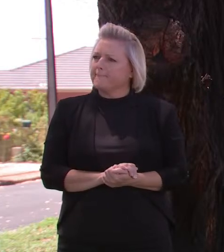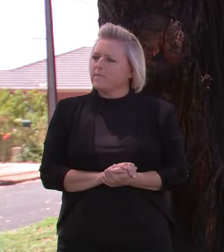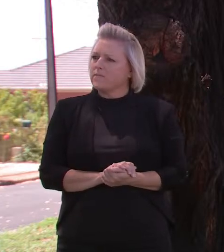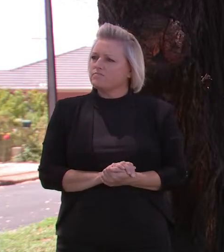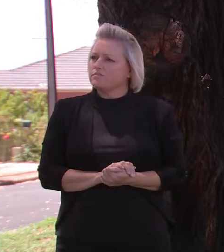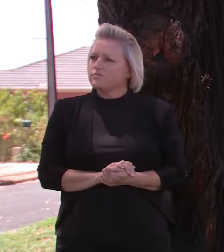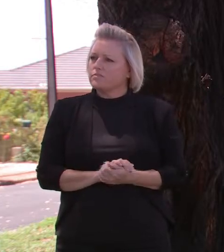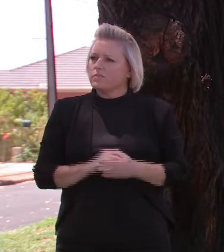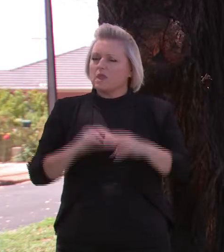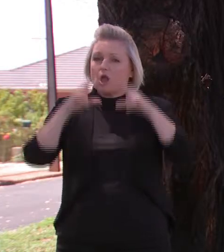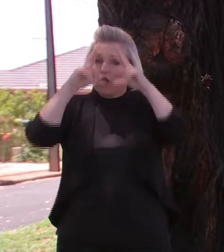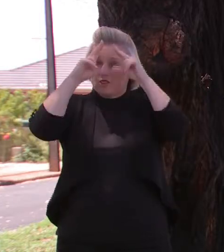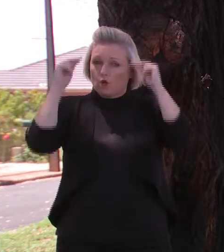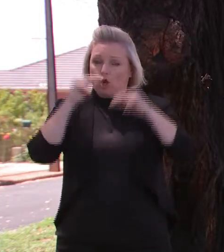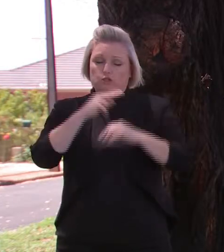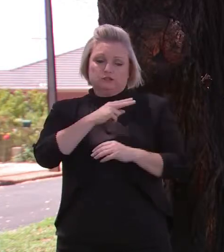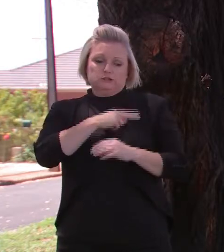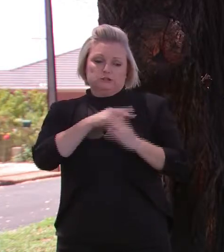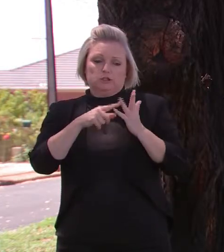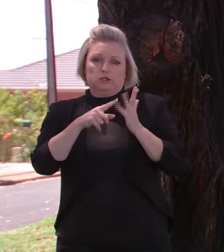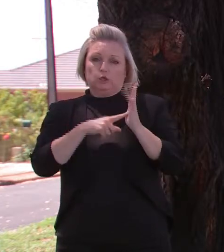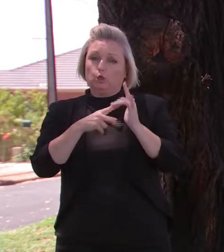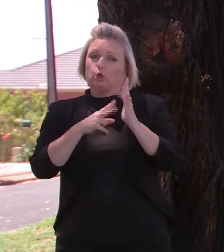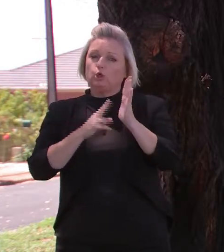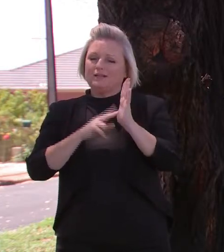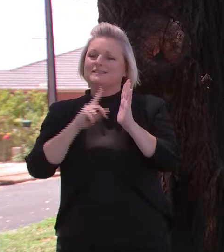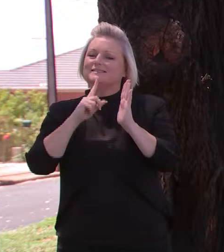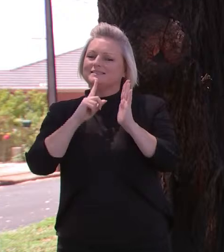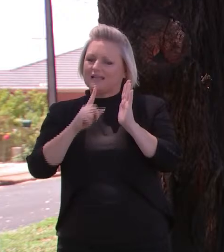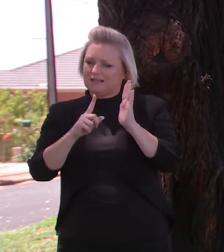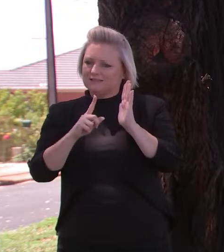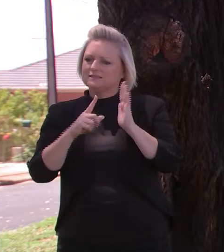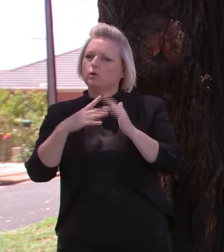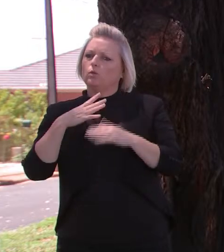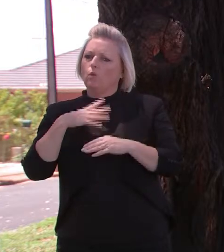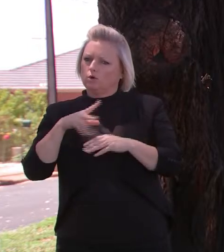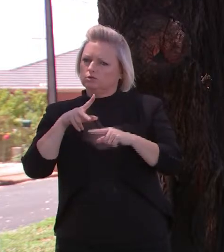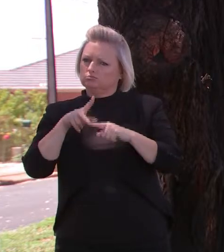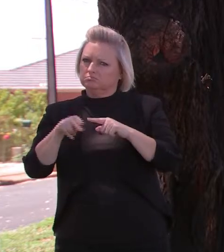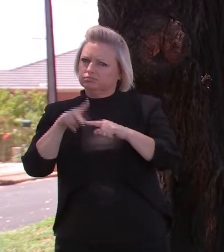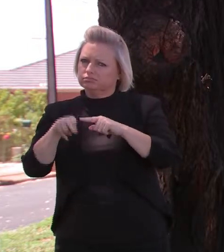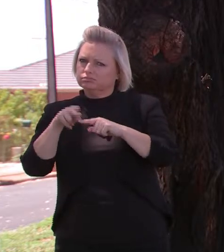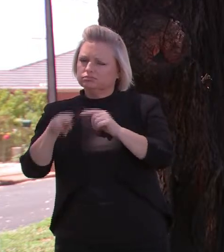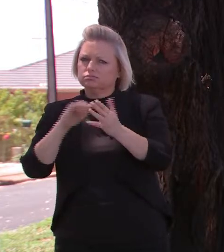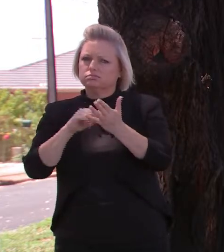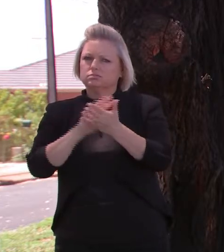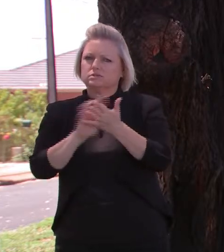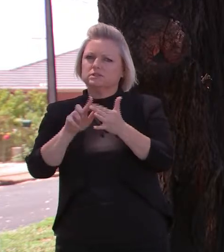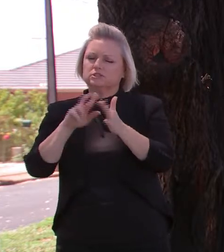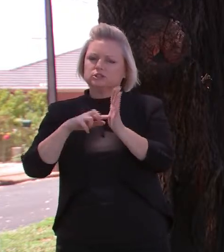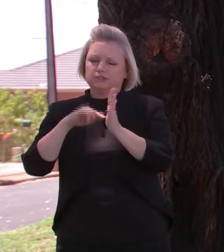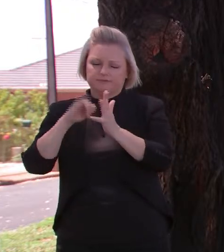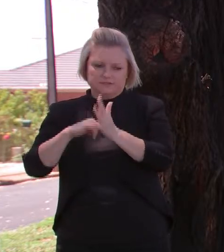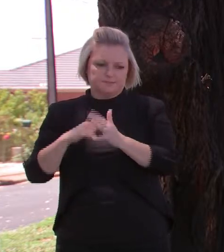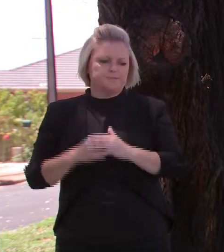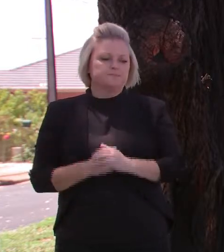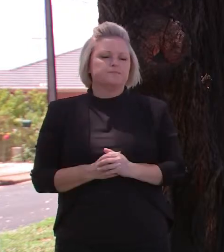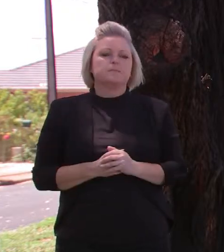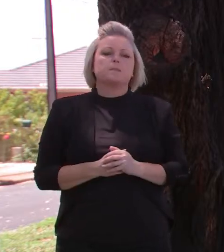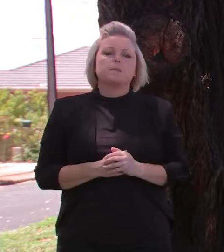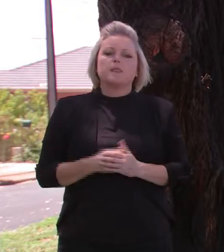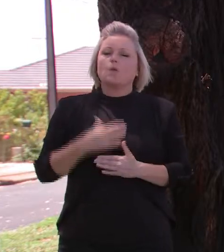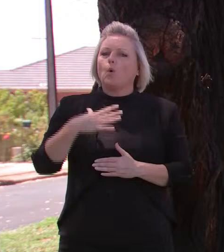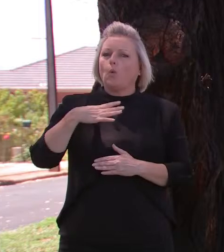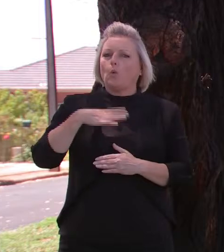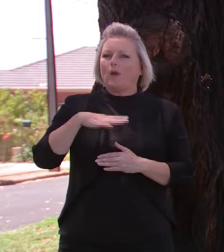claims that there are plans to reduce the number of shifts going forward. Well, obviously we need to get our resources appropriate with the